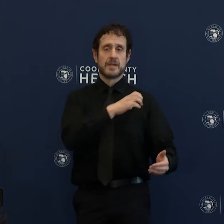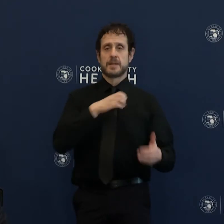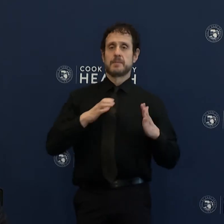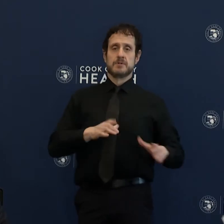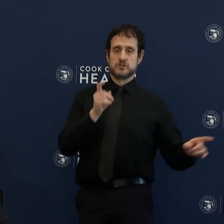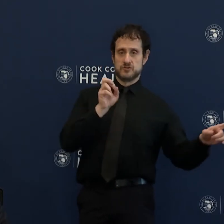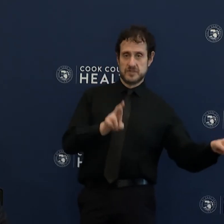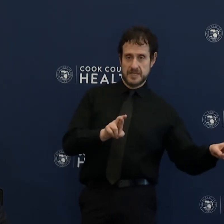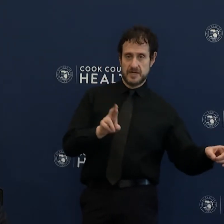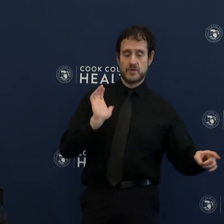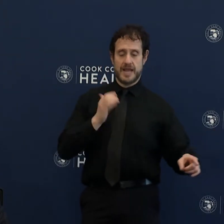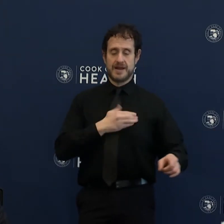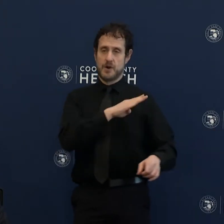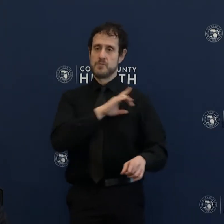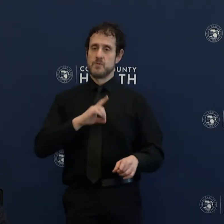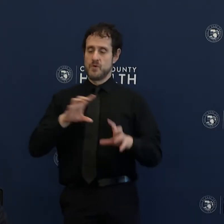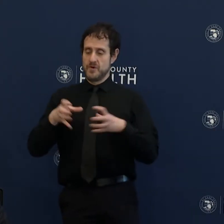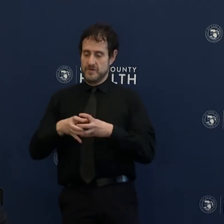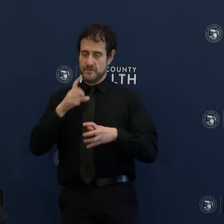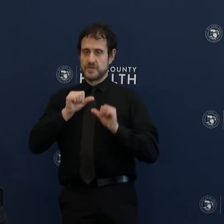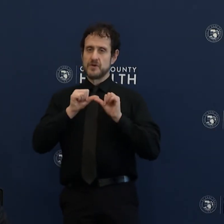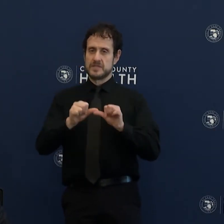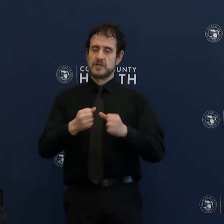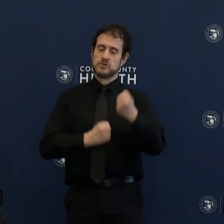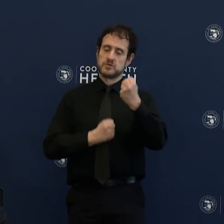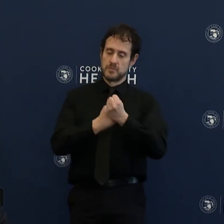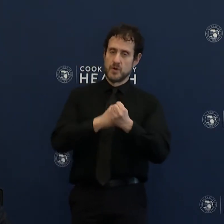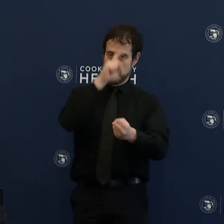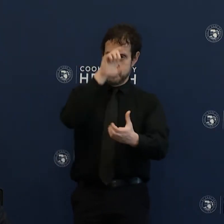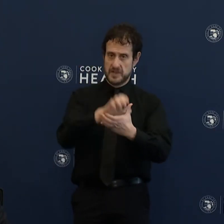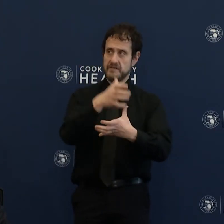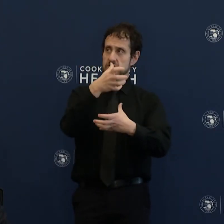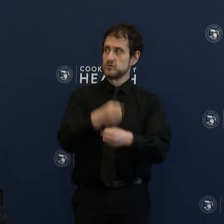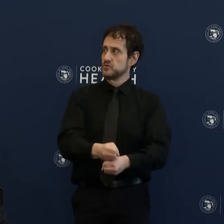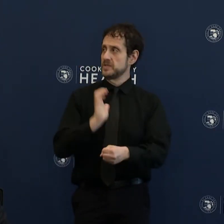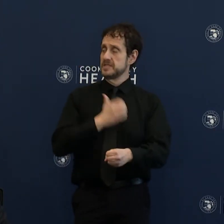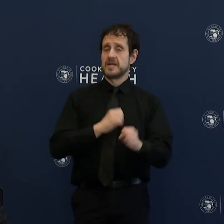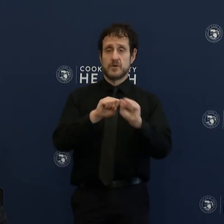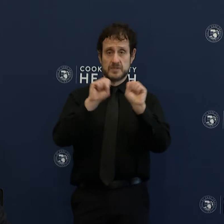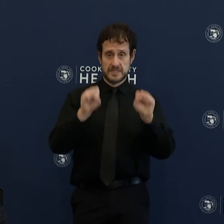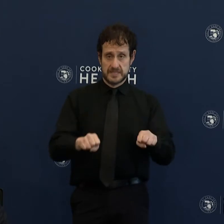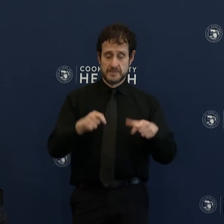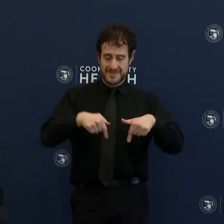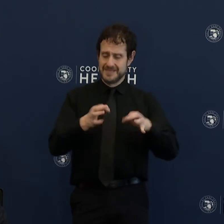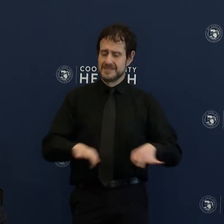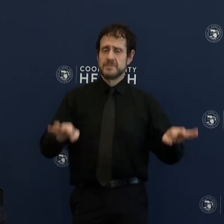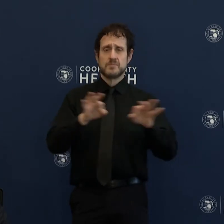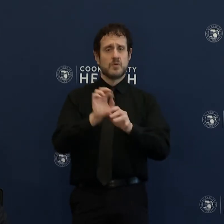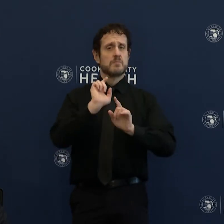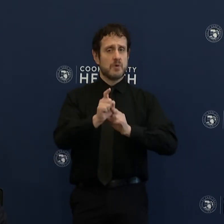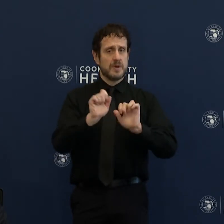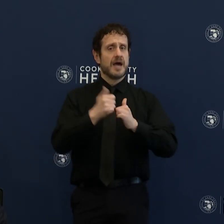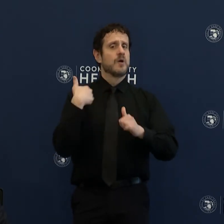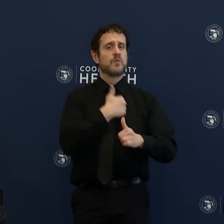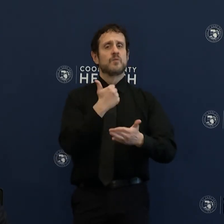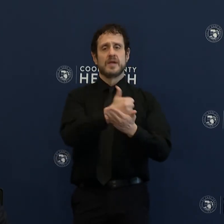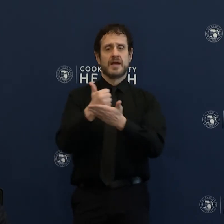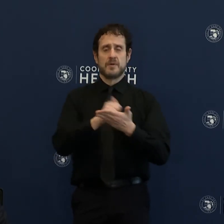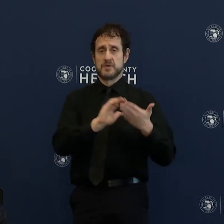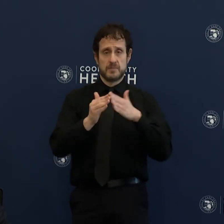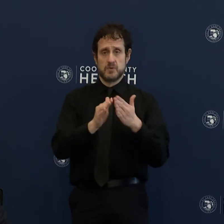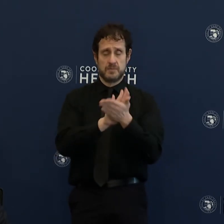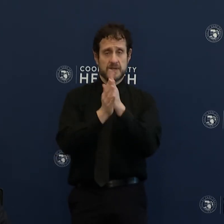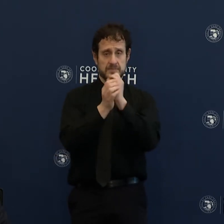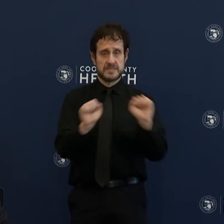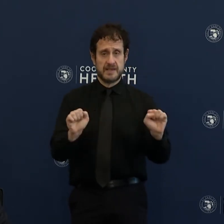our board, for their ongoing support, belief, and trust in our system and this important moment in how we make our community safe. And I want to